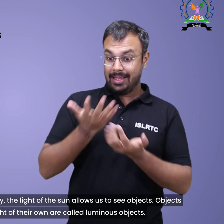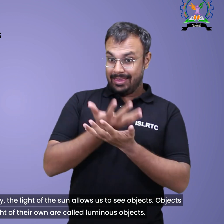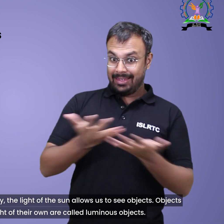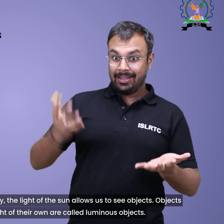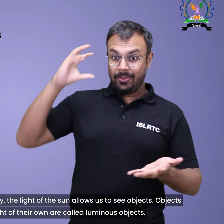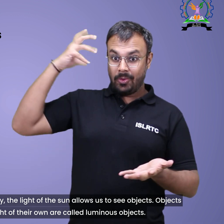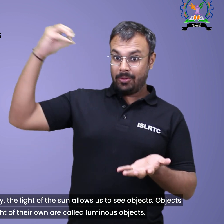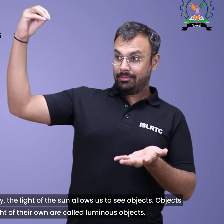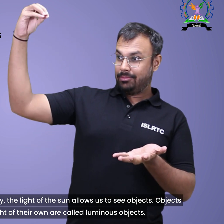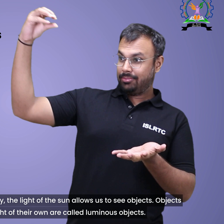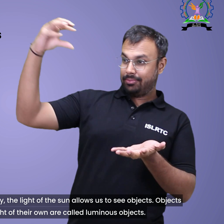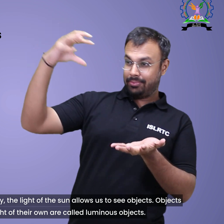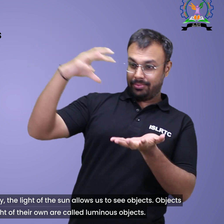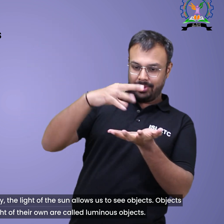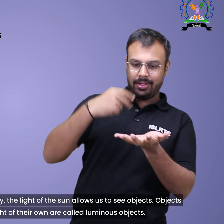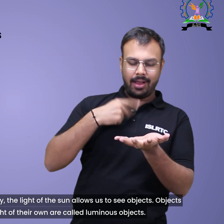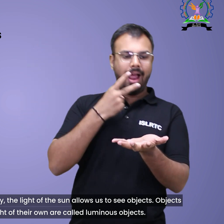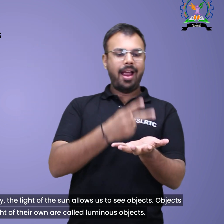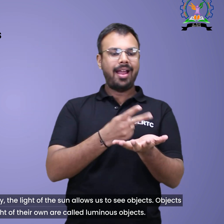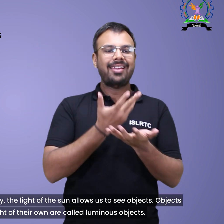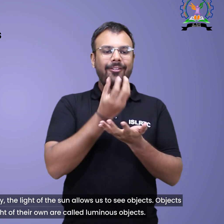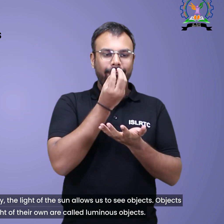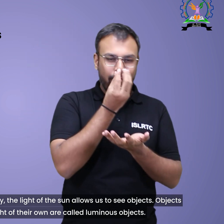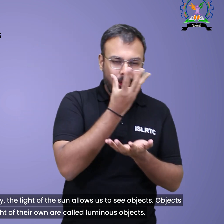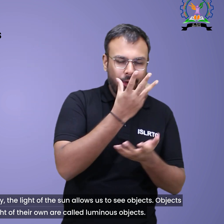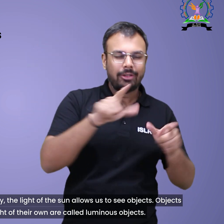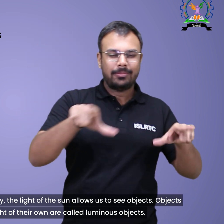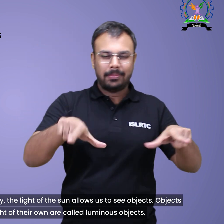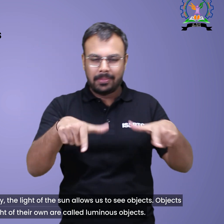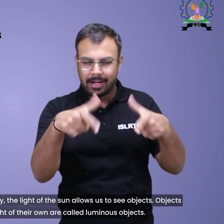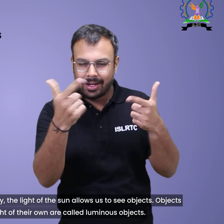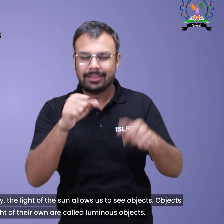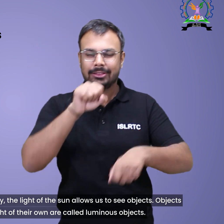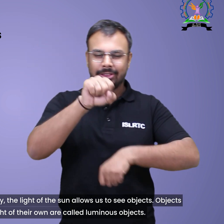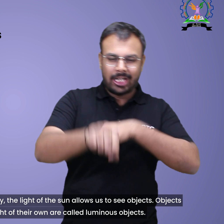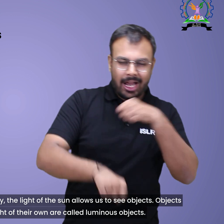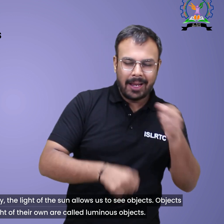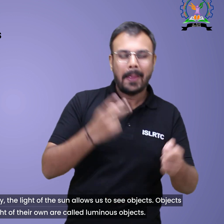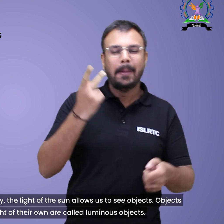out or emit light of their own are called luminous objects.